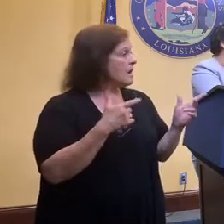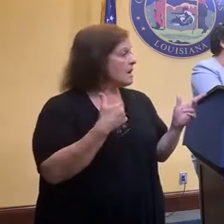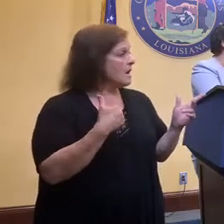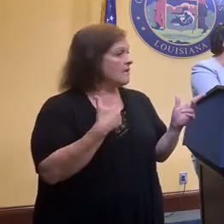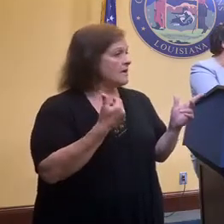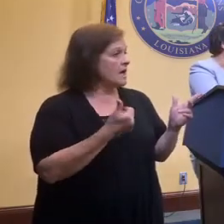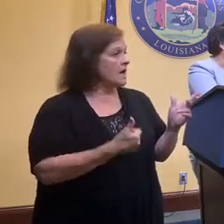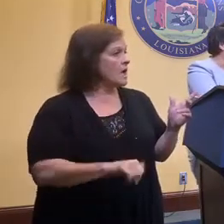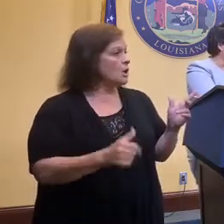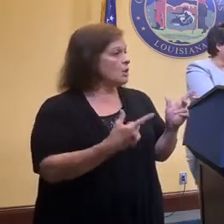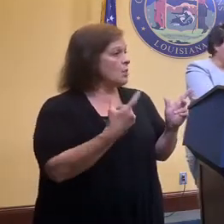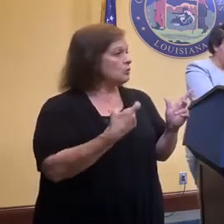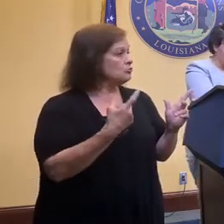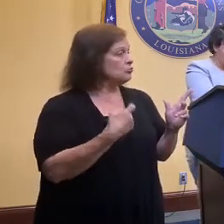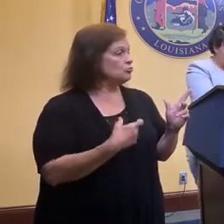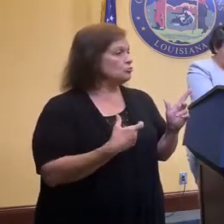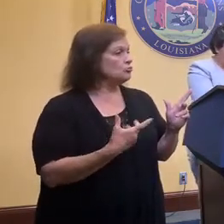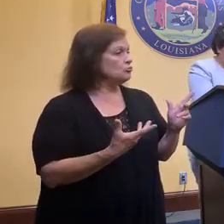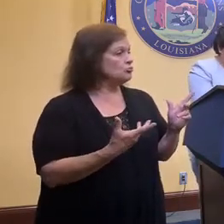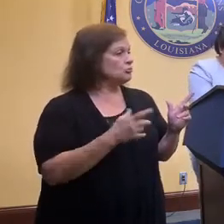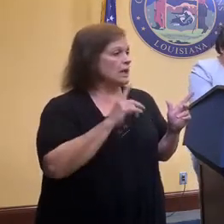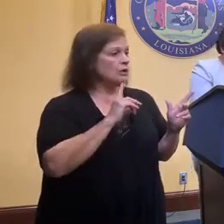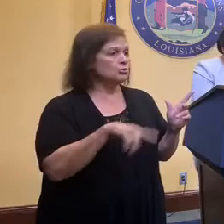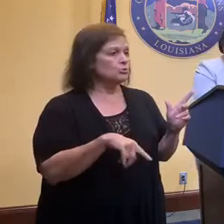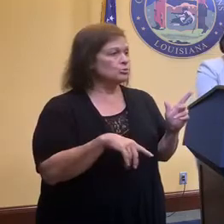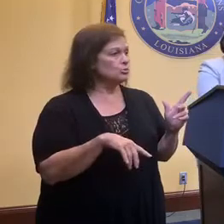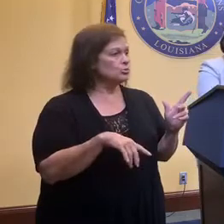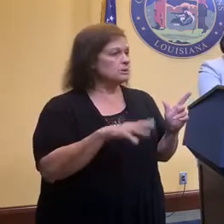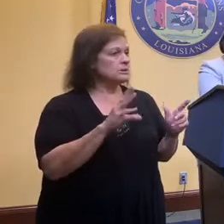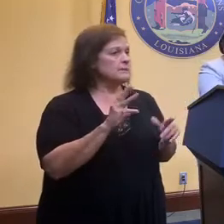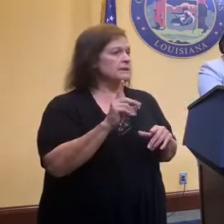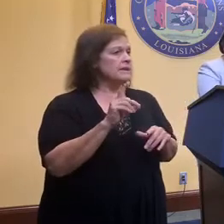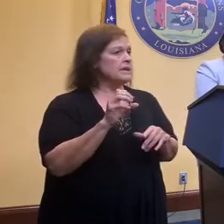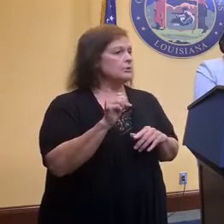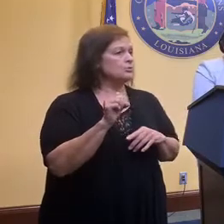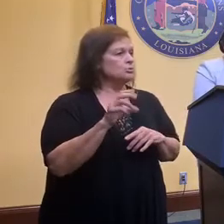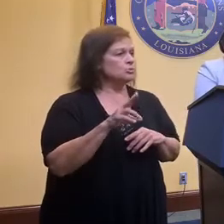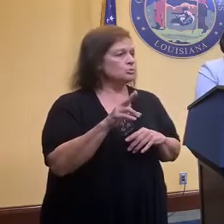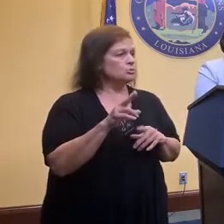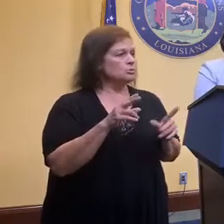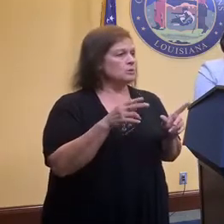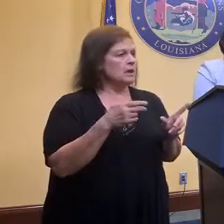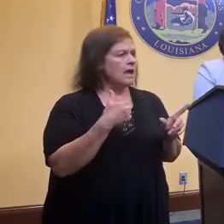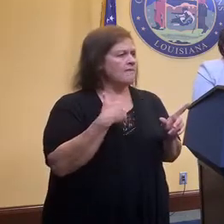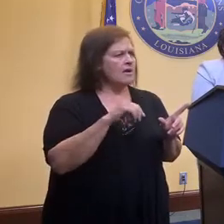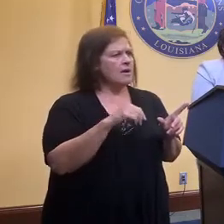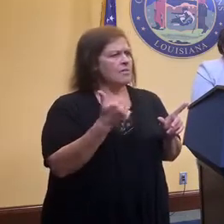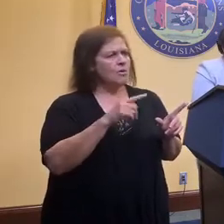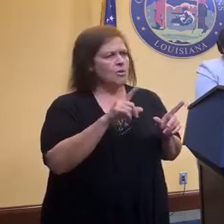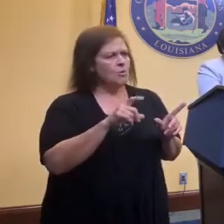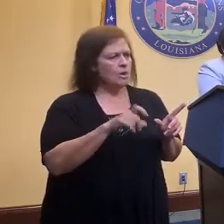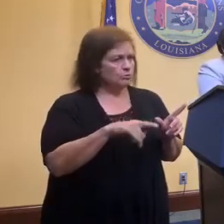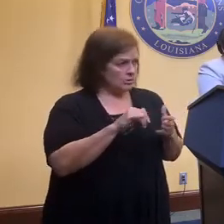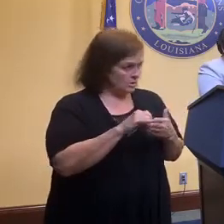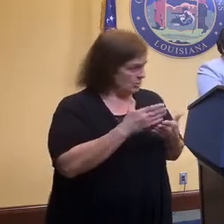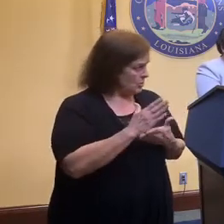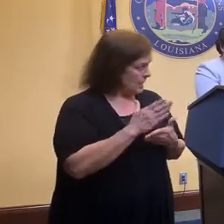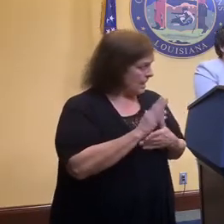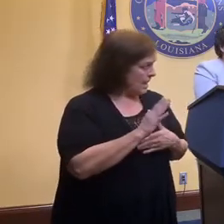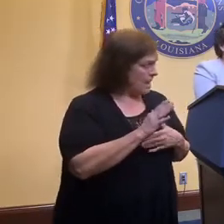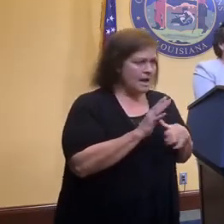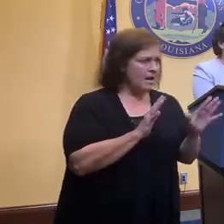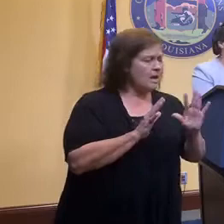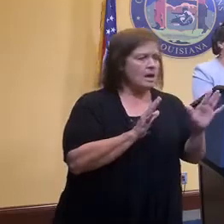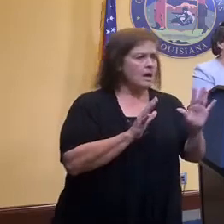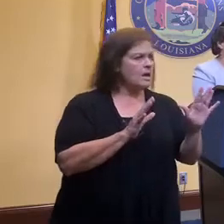I'm sure we'll have questions and answers. Absolutely, Madam Mayor. WDSU? I have a question on another topic. Is that okay?